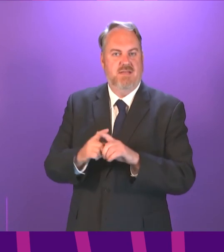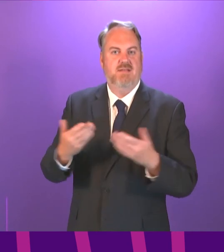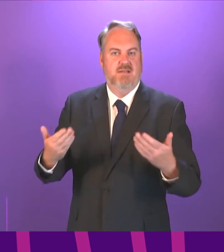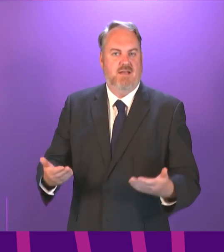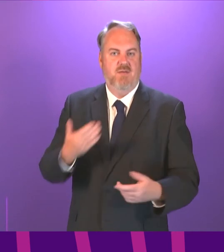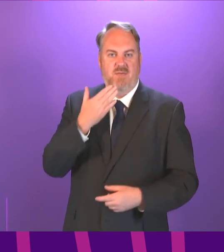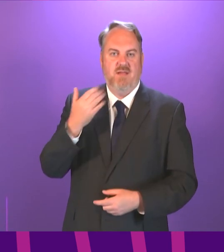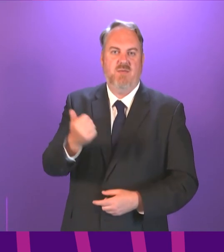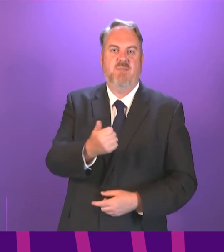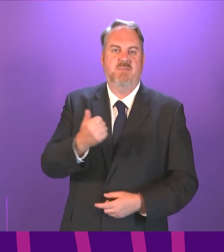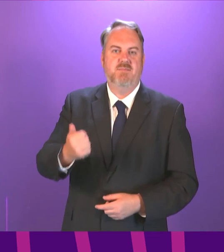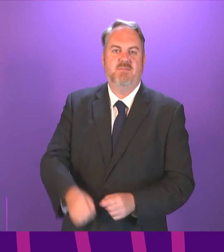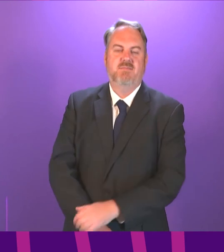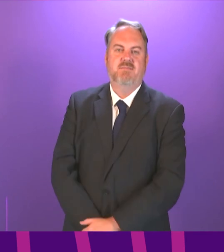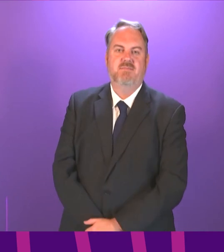go